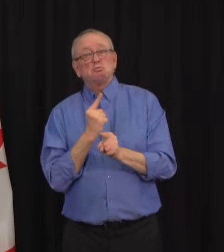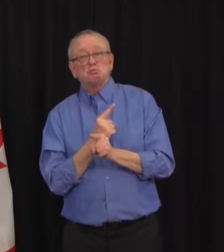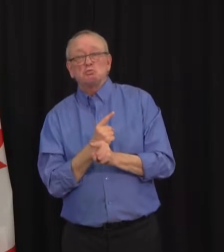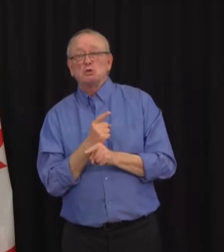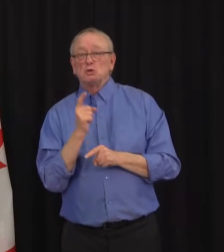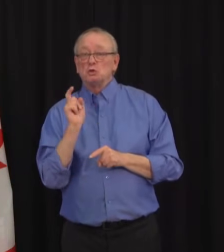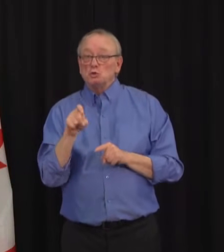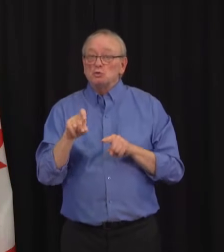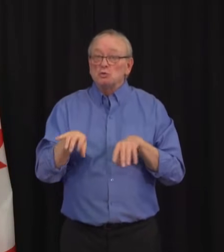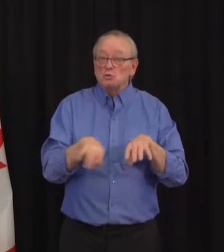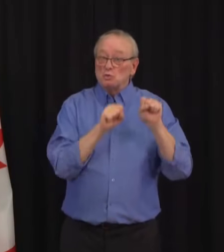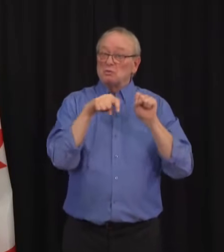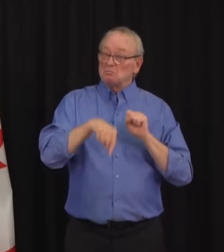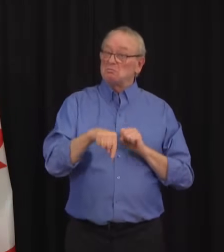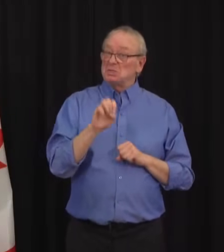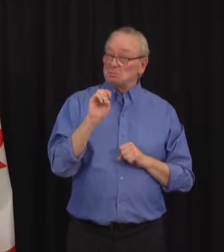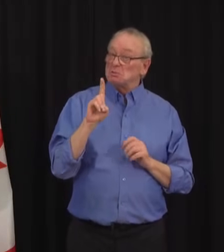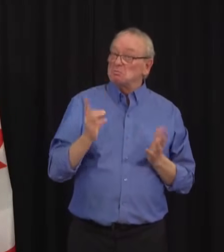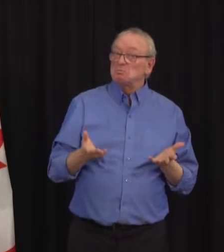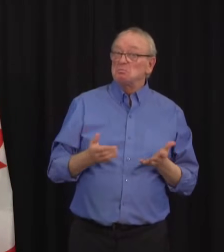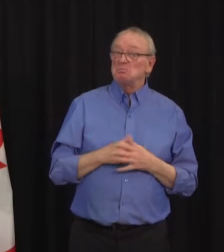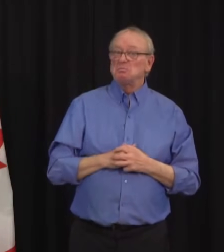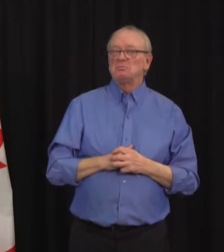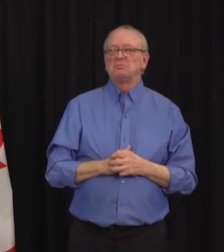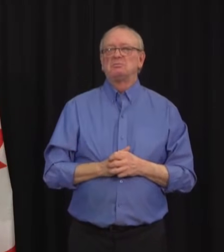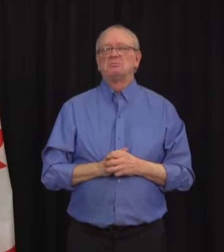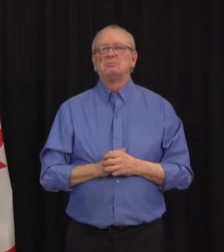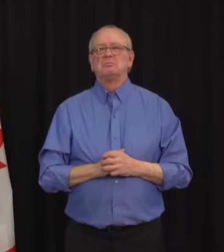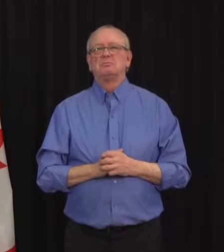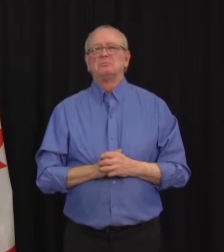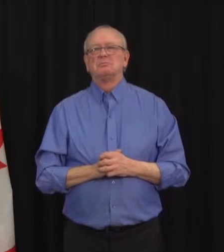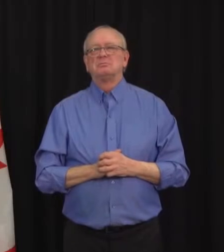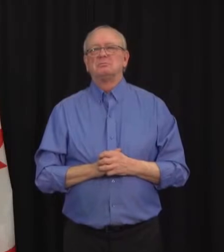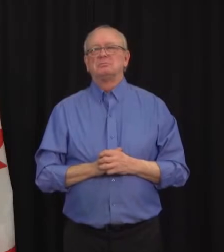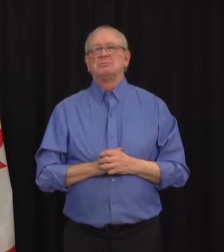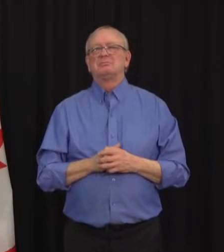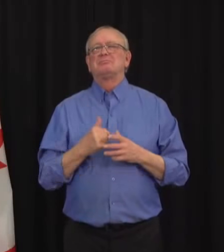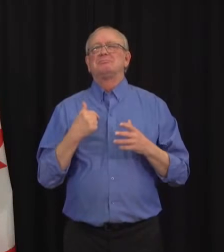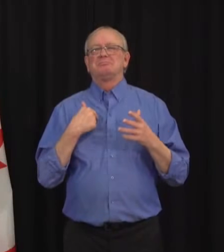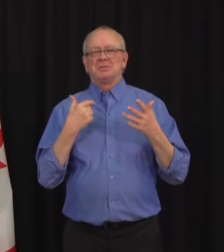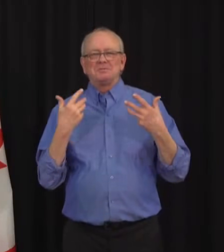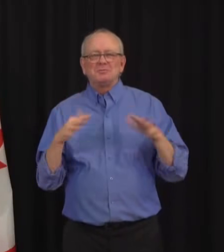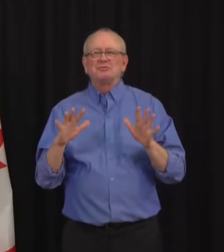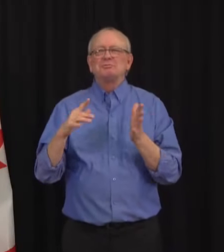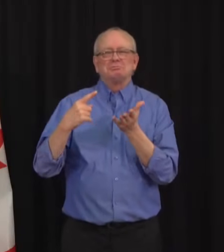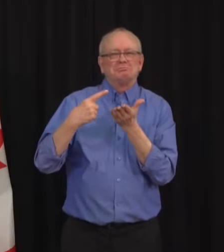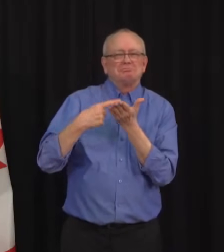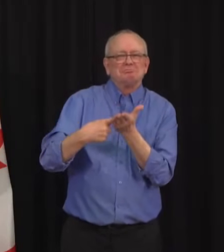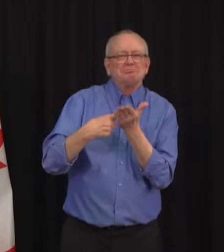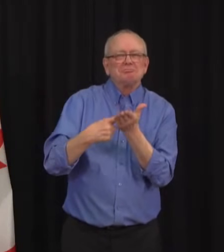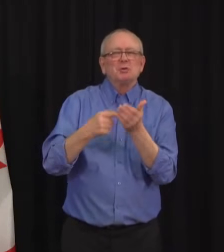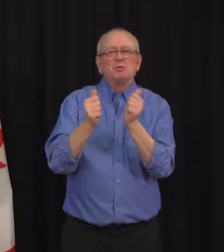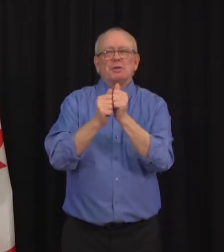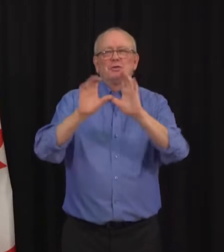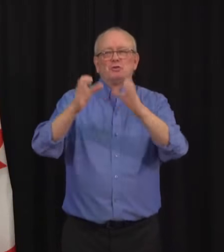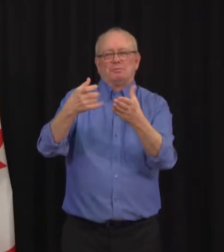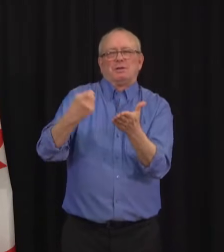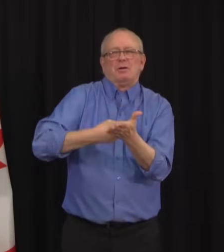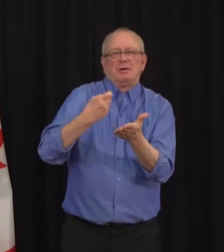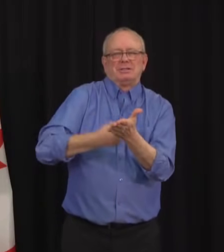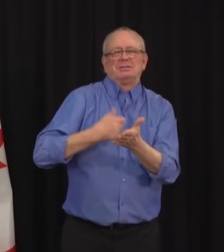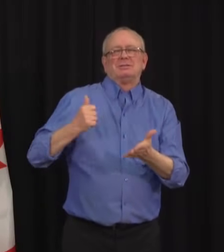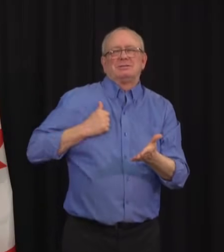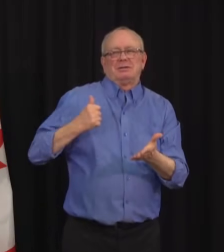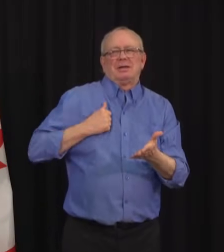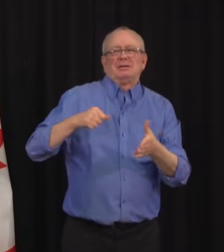We have been in discussions with Hockey Canada and continue to look both at our own case numbers as well